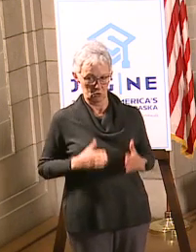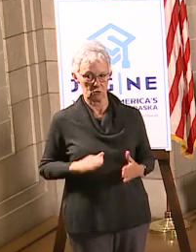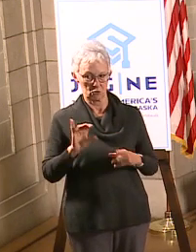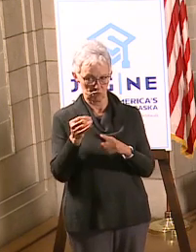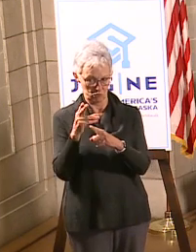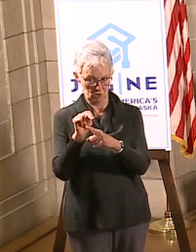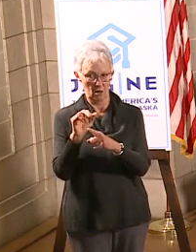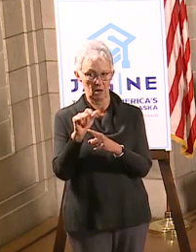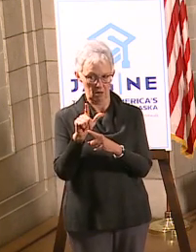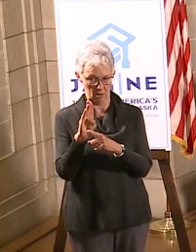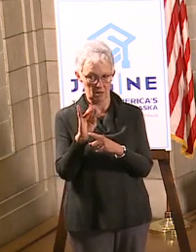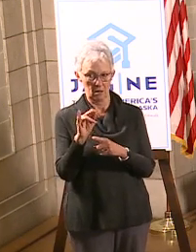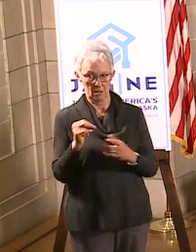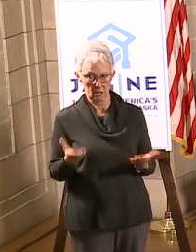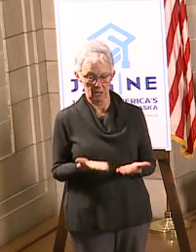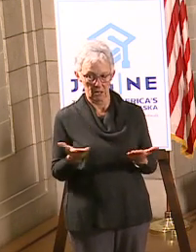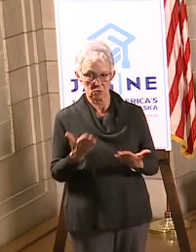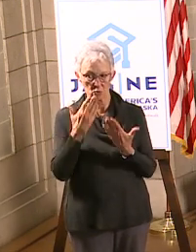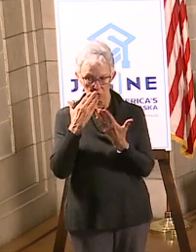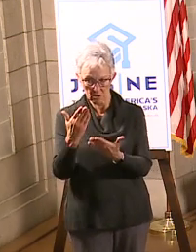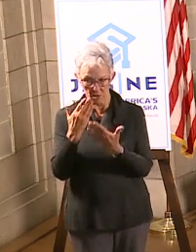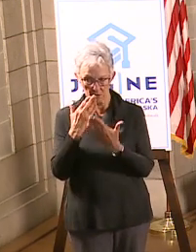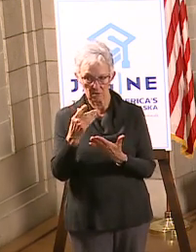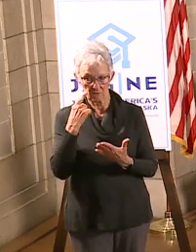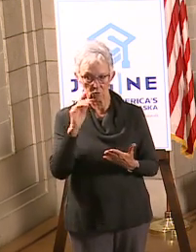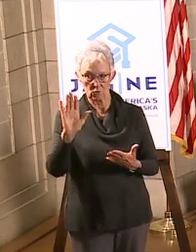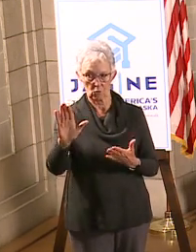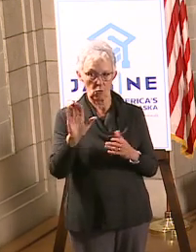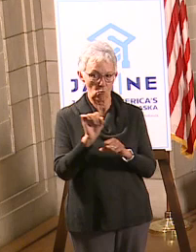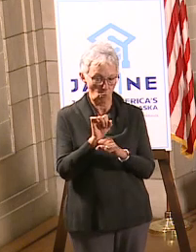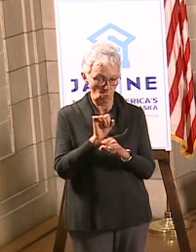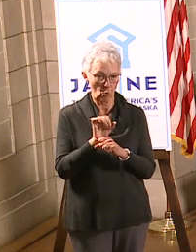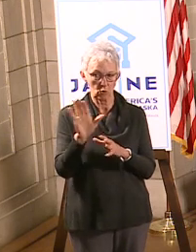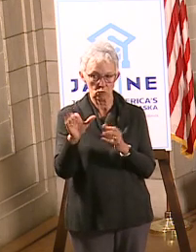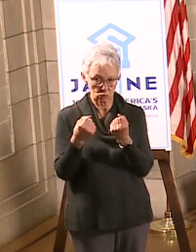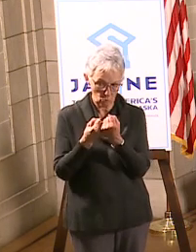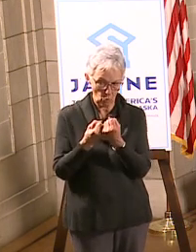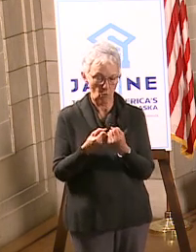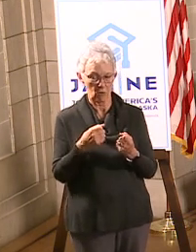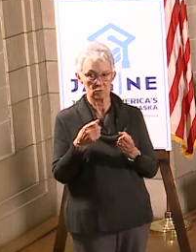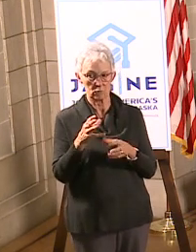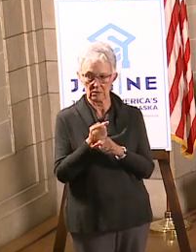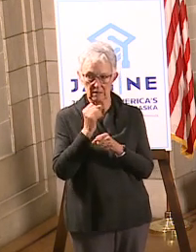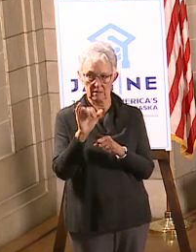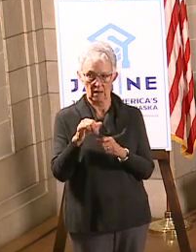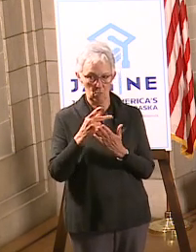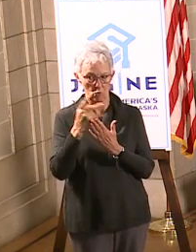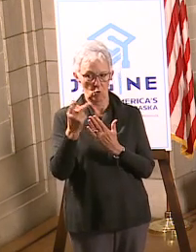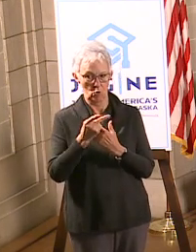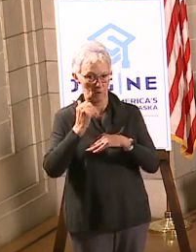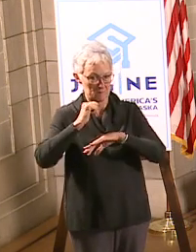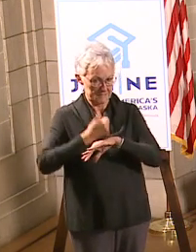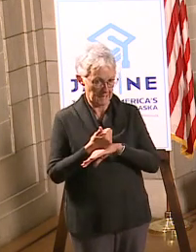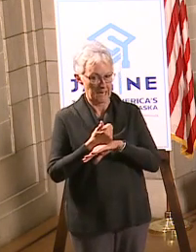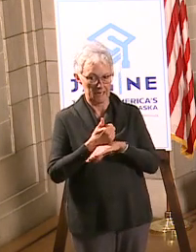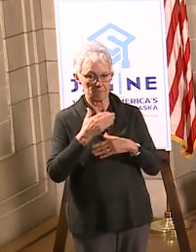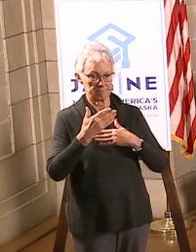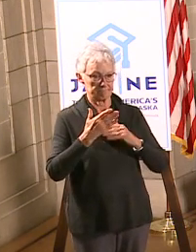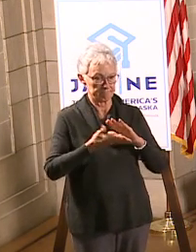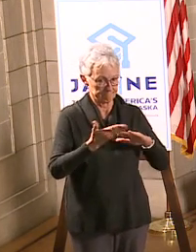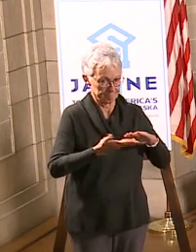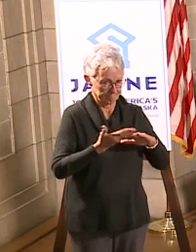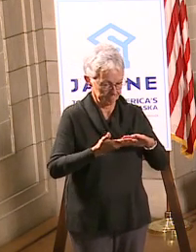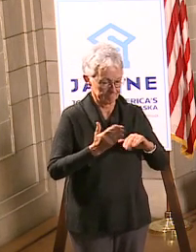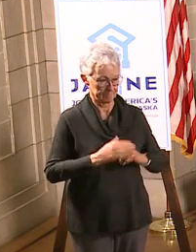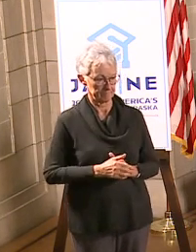that going. Thank you very much, John. We appreciate it. All your work with you and your team to get this program going. All right. One other thing I want to hit up, or a couple